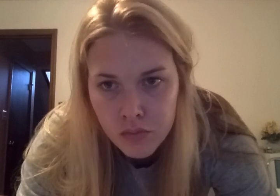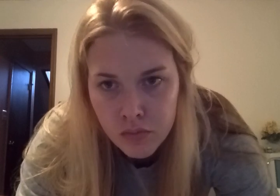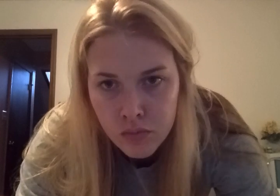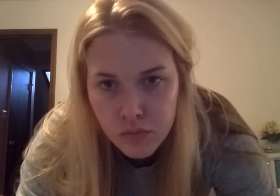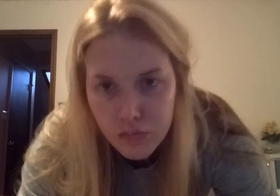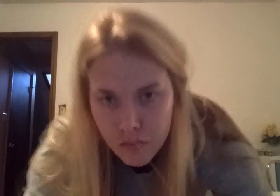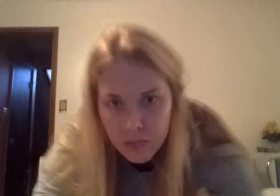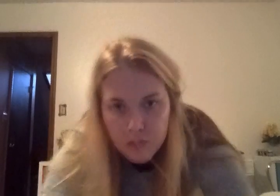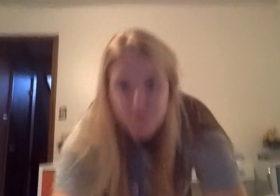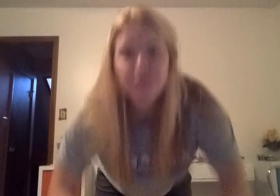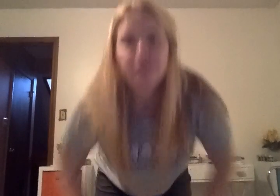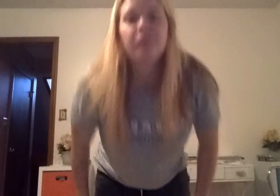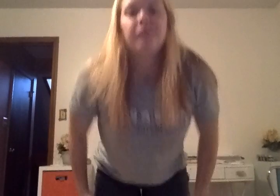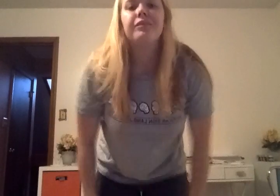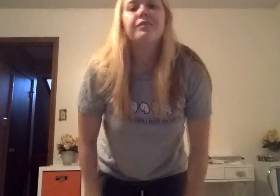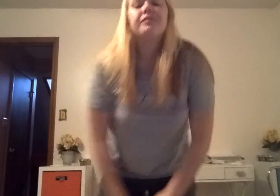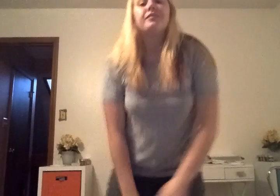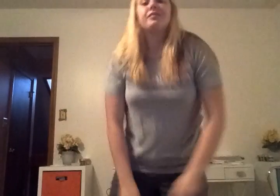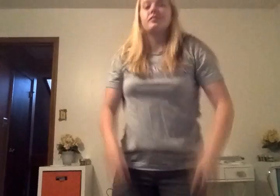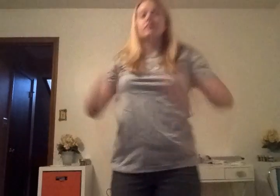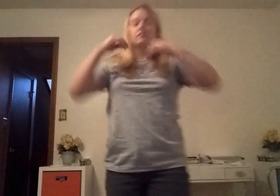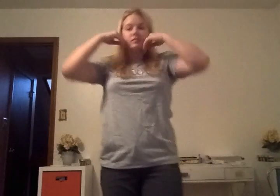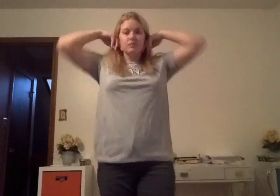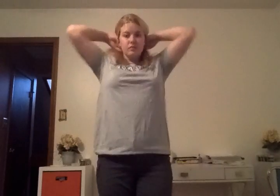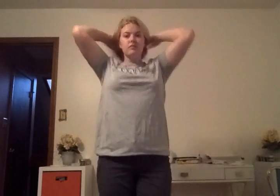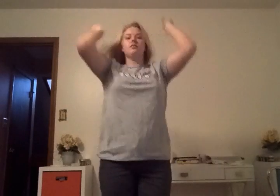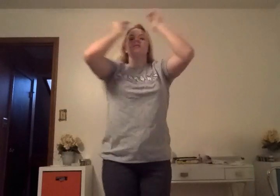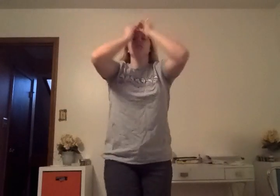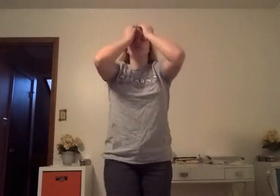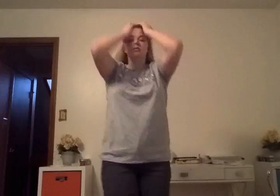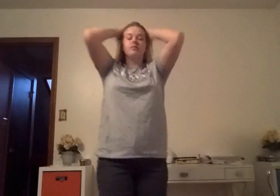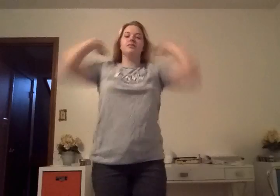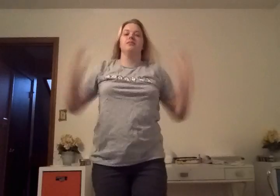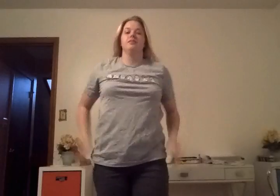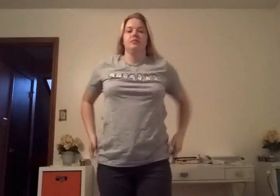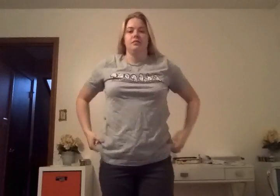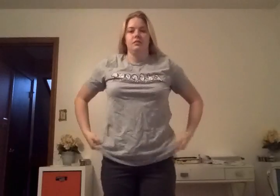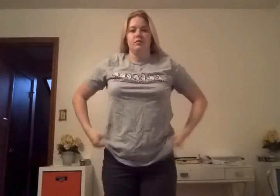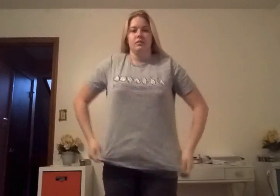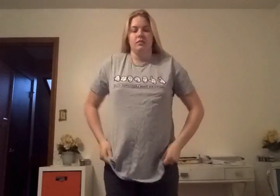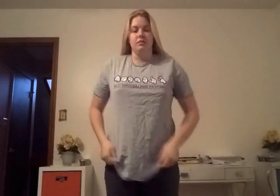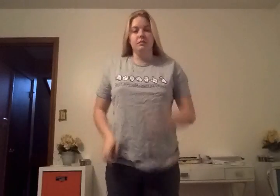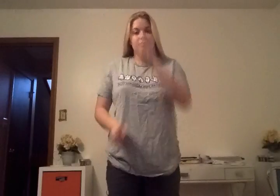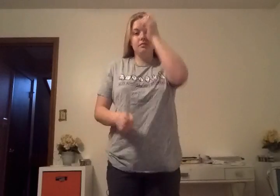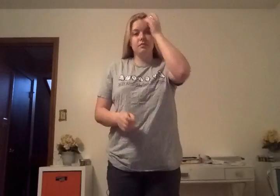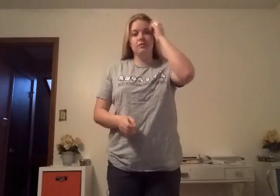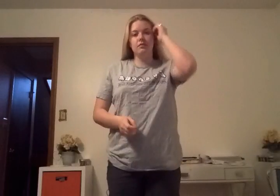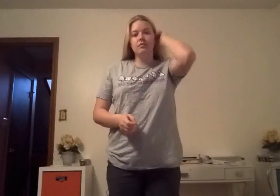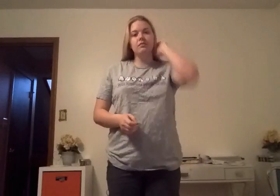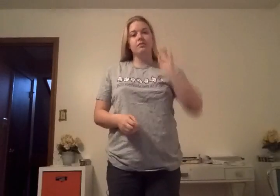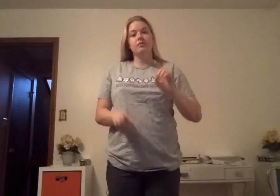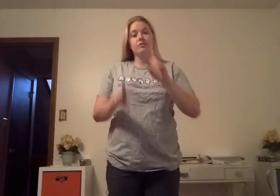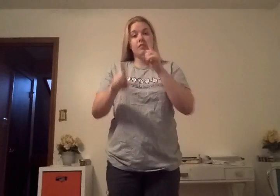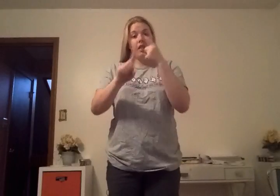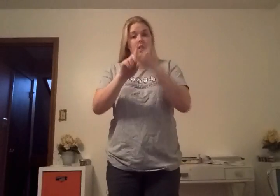her kidneys. She revealed that news about the transplant to her 128 million Instagram followers last month, saying she would